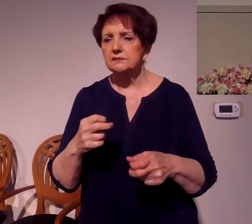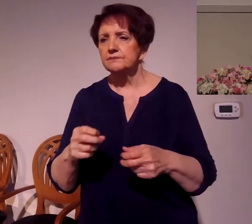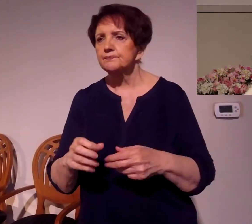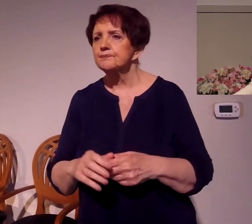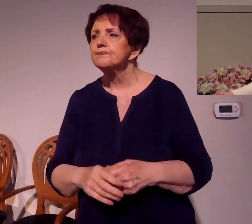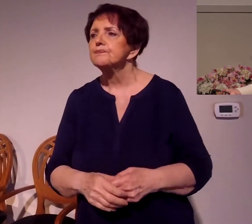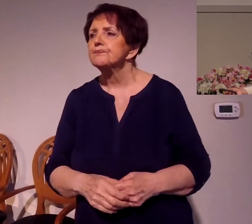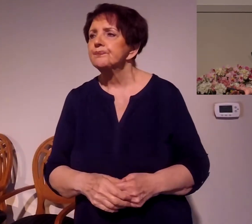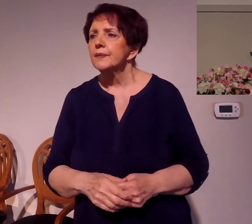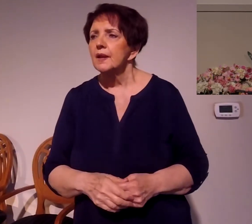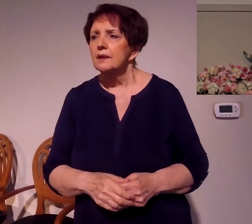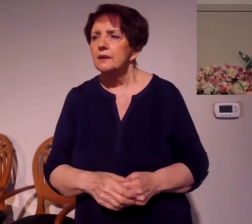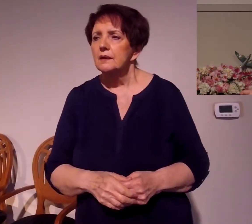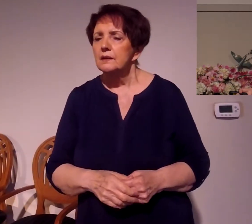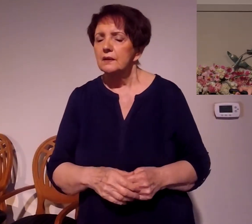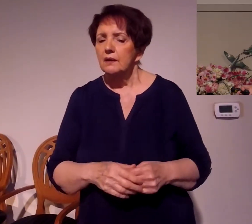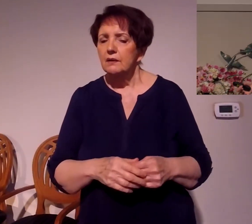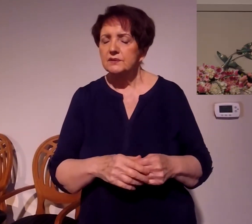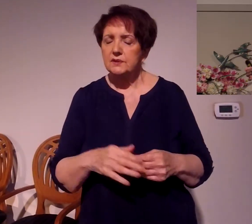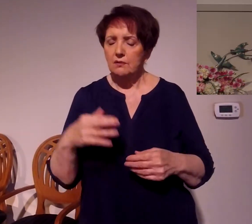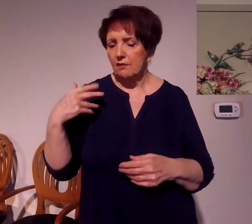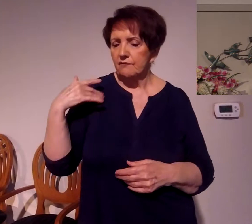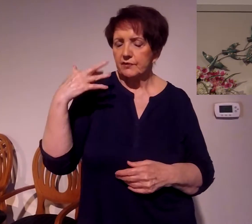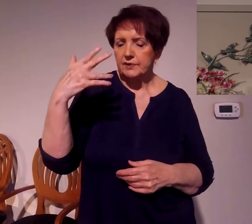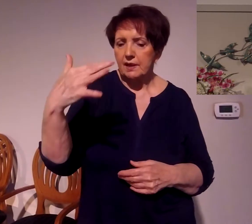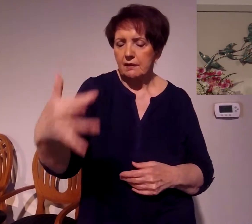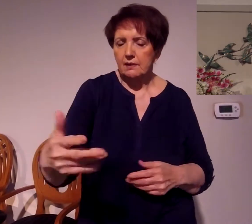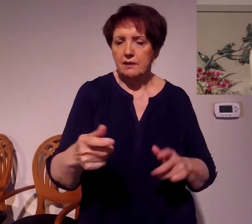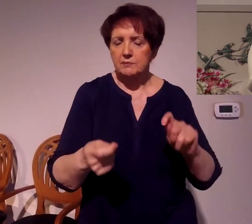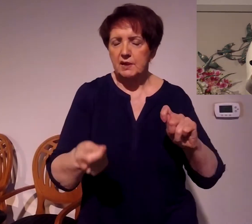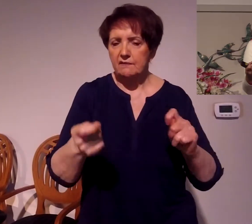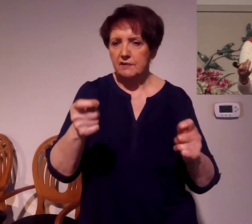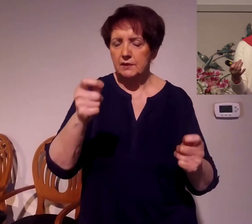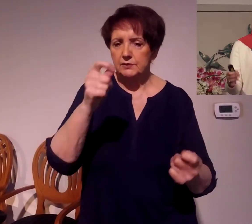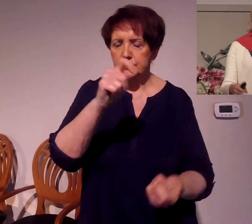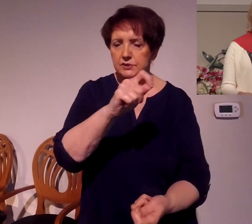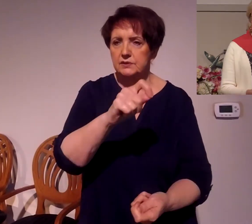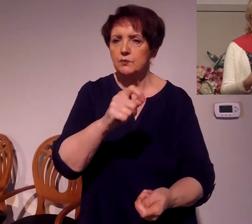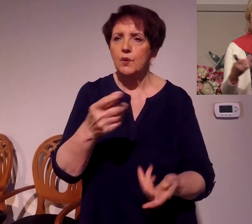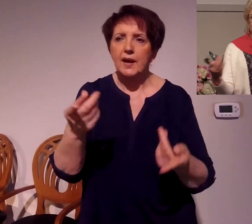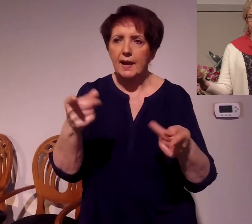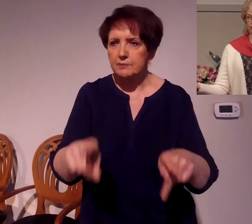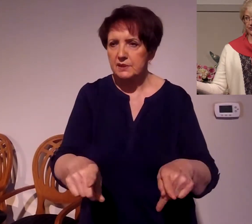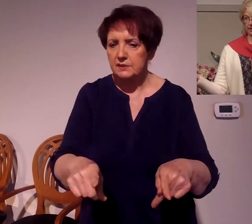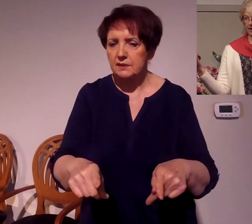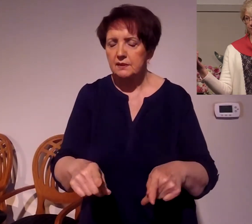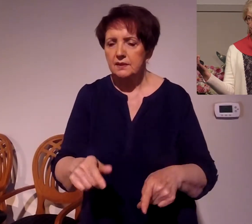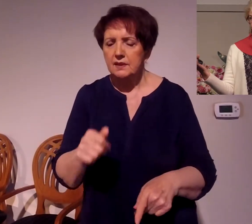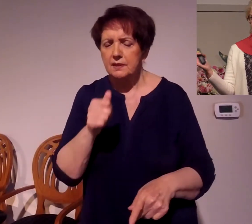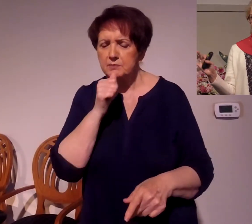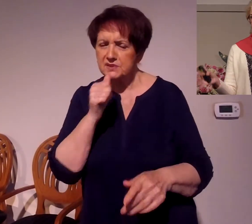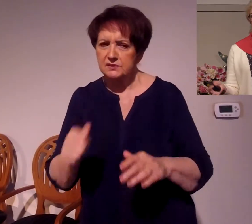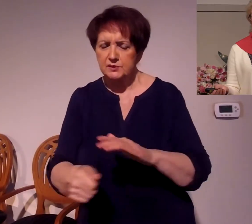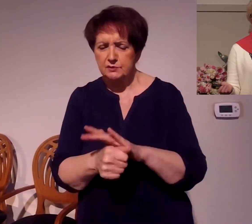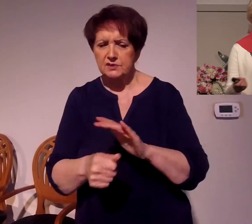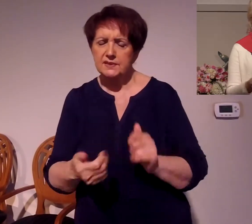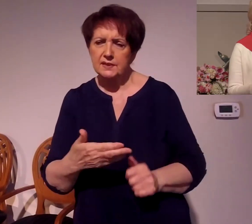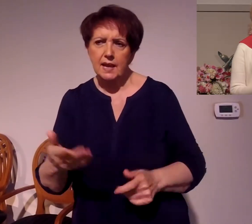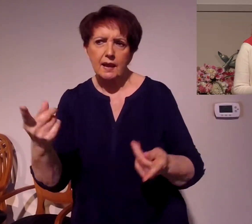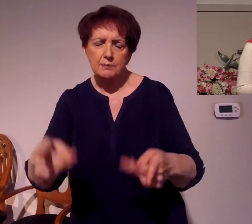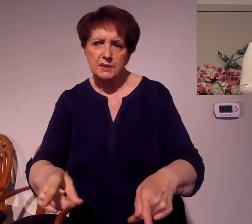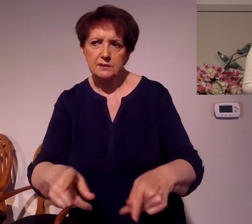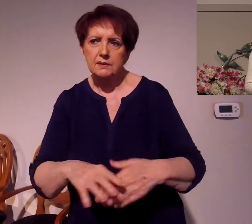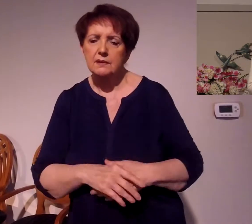And, of course, over time and evolution, then that began some mysterious thing happened, which they still haven't been able